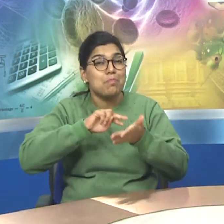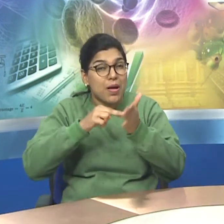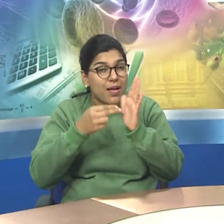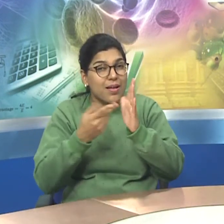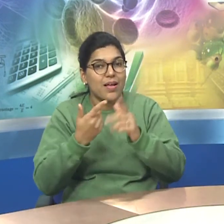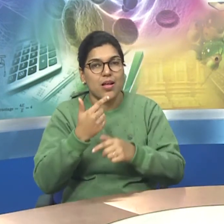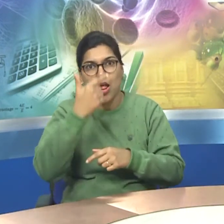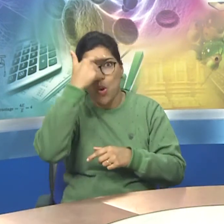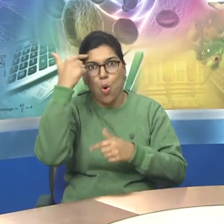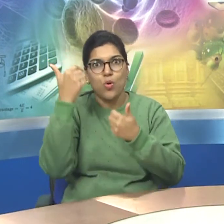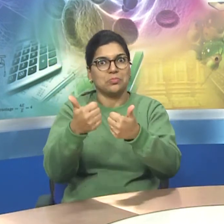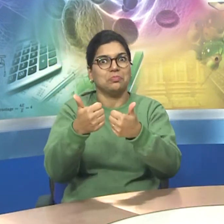Here it means good luck.